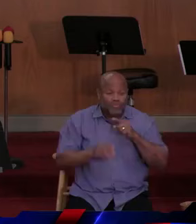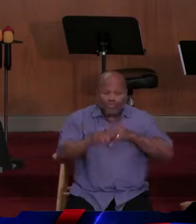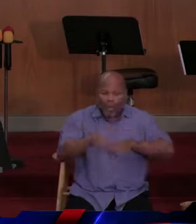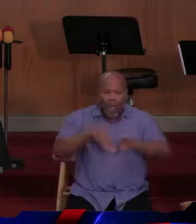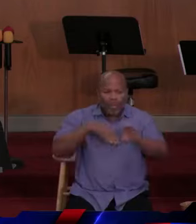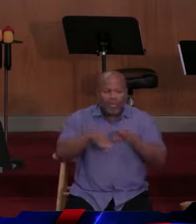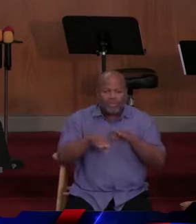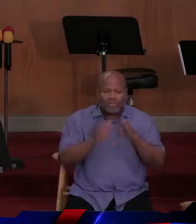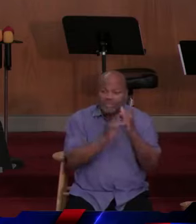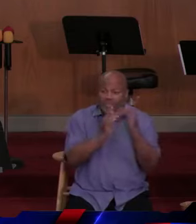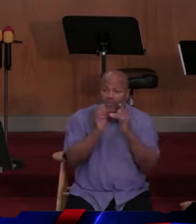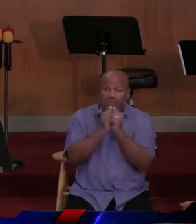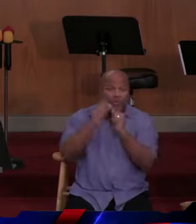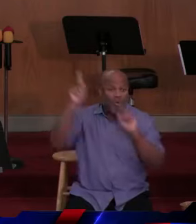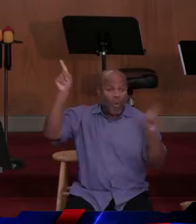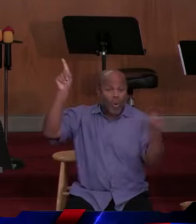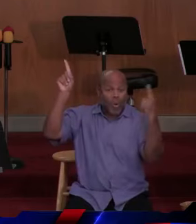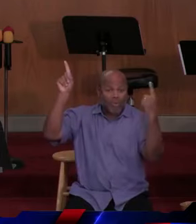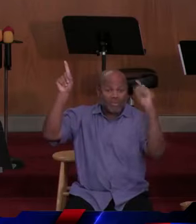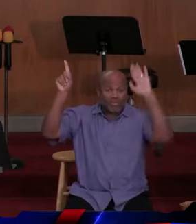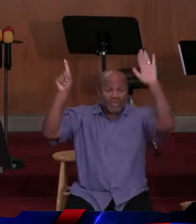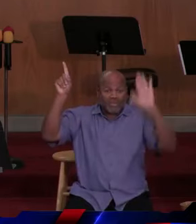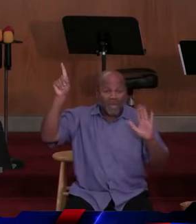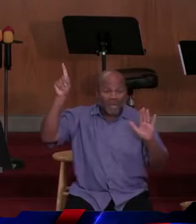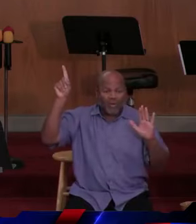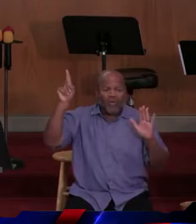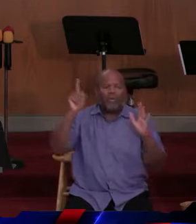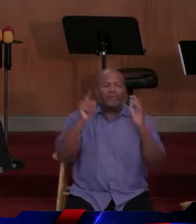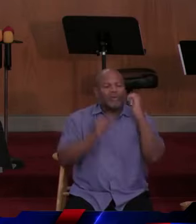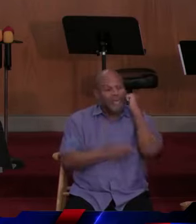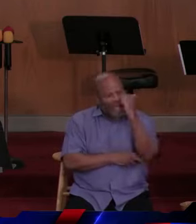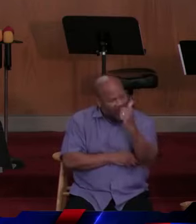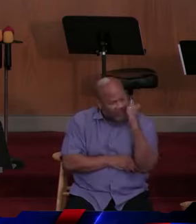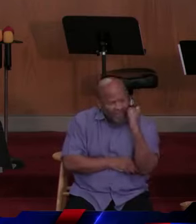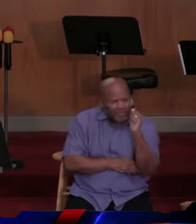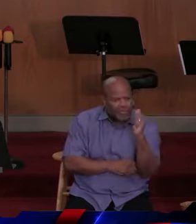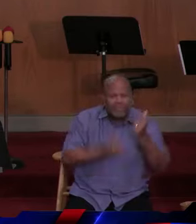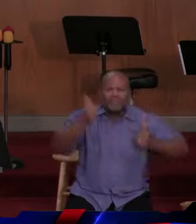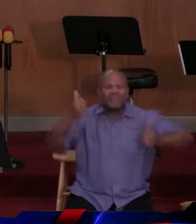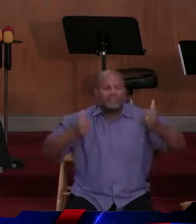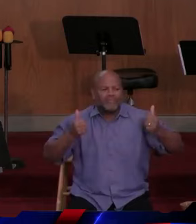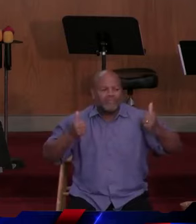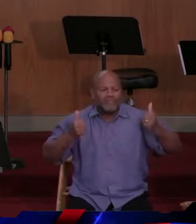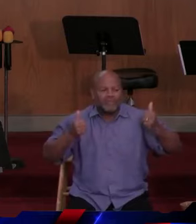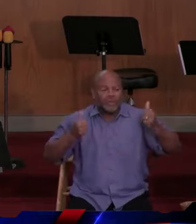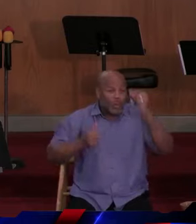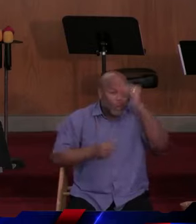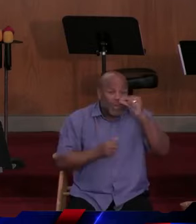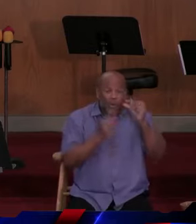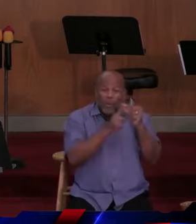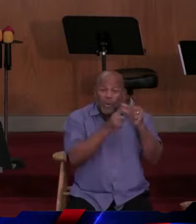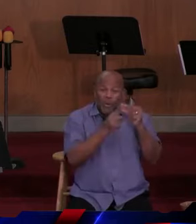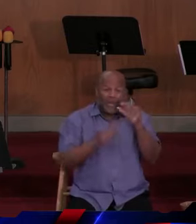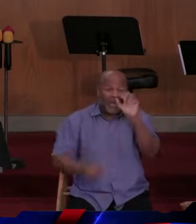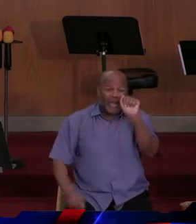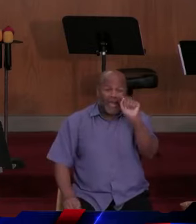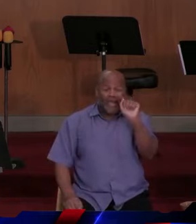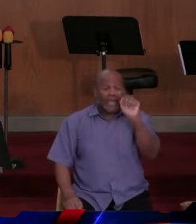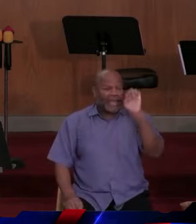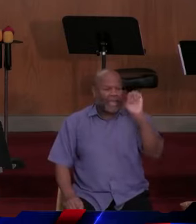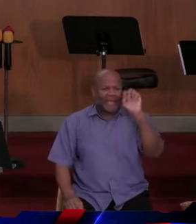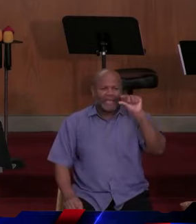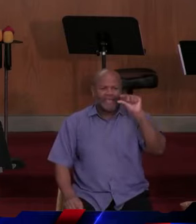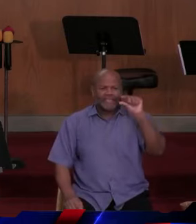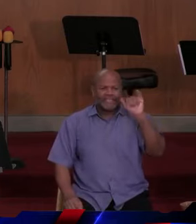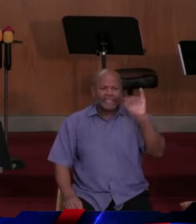everyday walk? Come on, talk to me. They're sharing the greatest story ever told. The Greek word is egio, which means he attached himself to